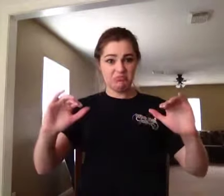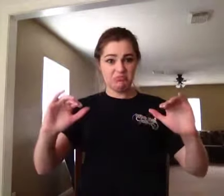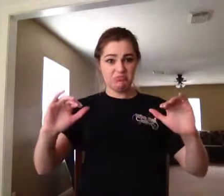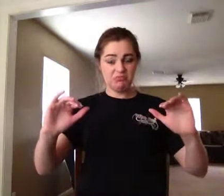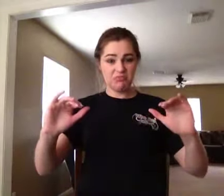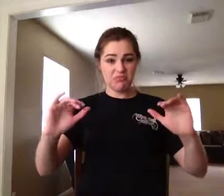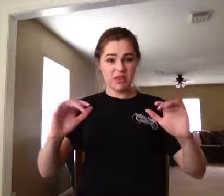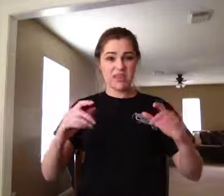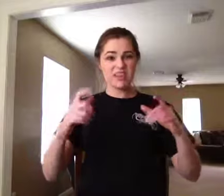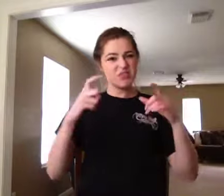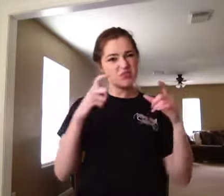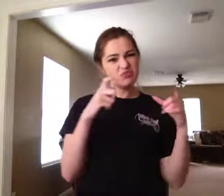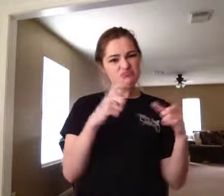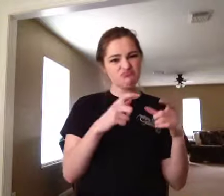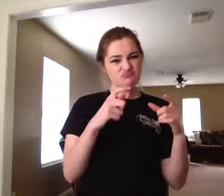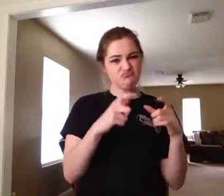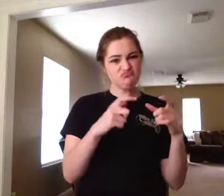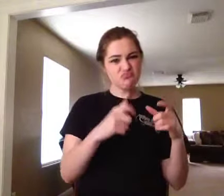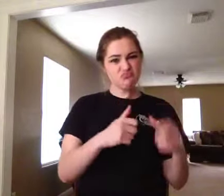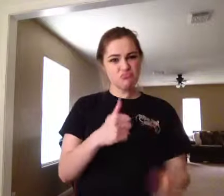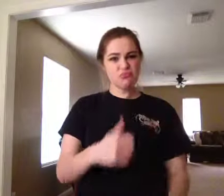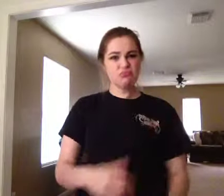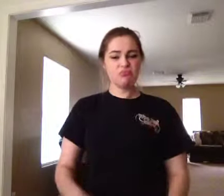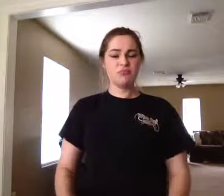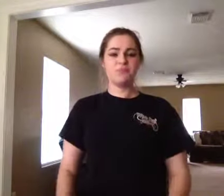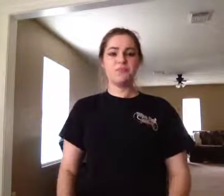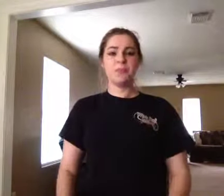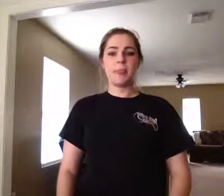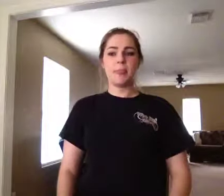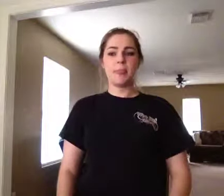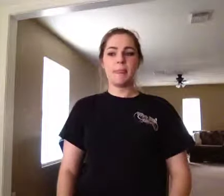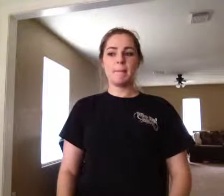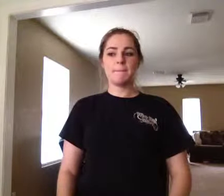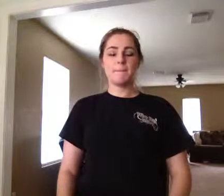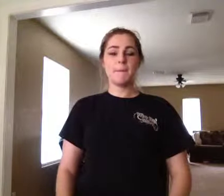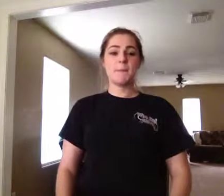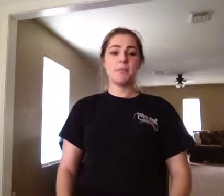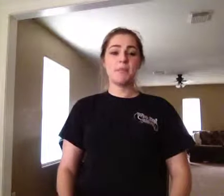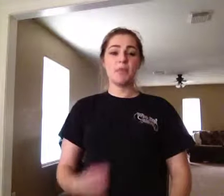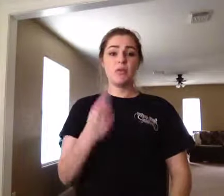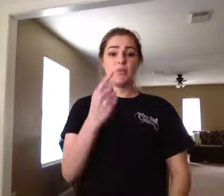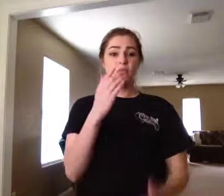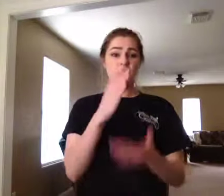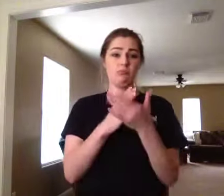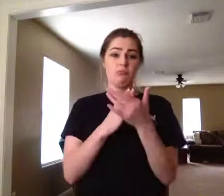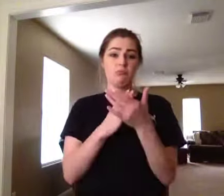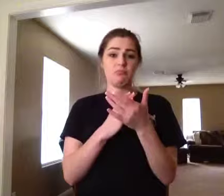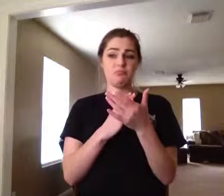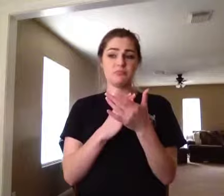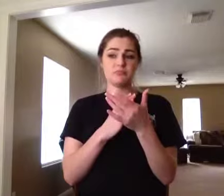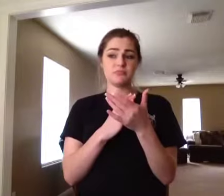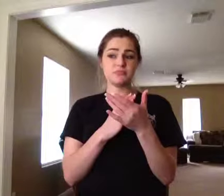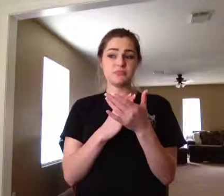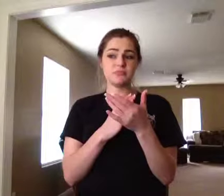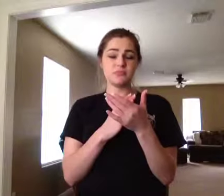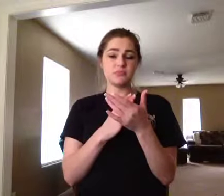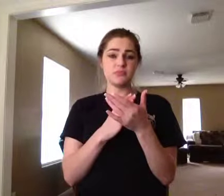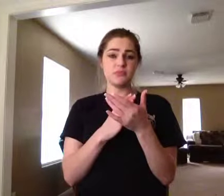On a number line, 1 unit is exactly the distance from one tick mark to the next tick mark. 1 unit, 2 units, 3 units, and so